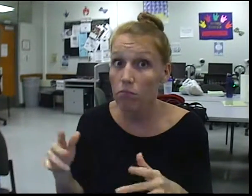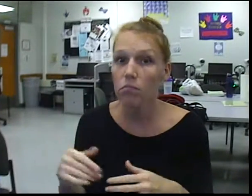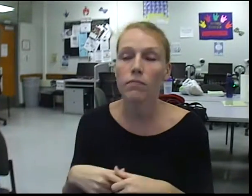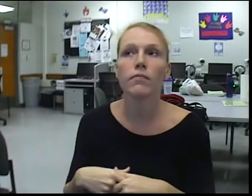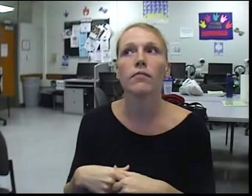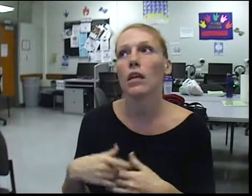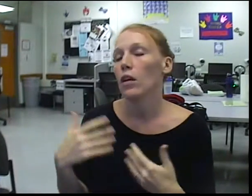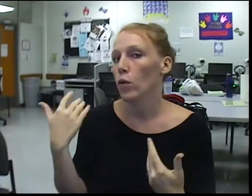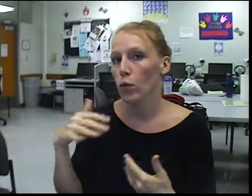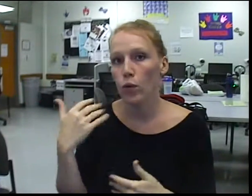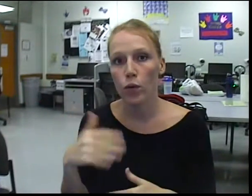high.